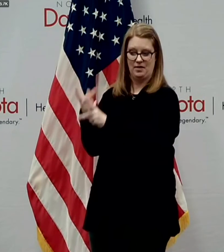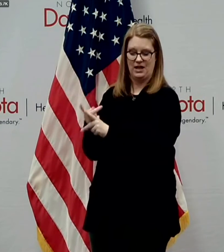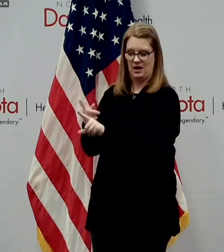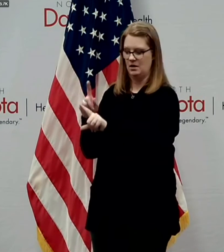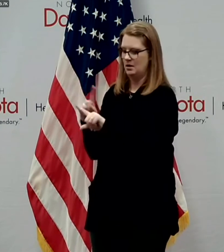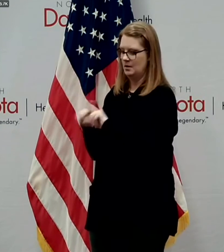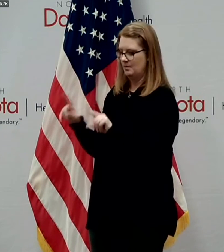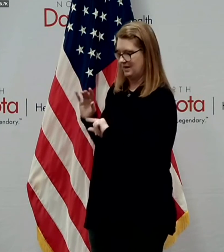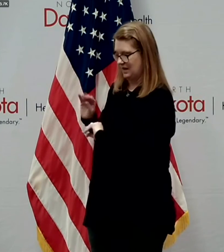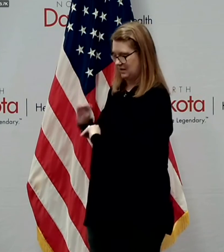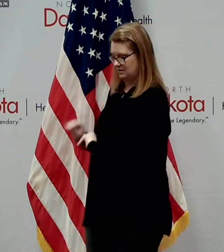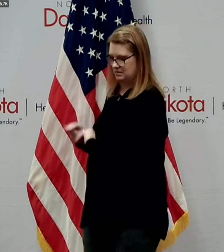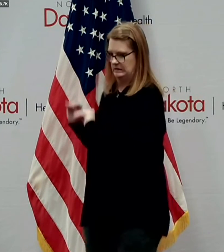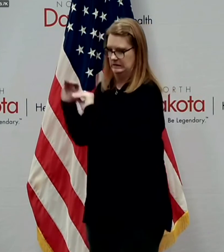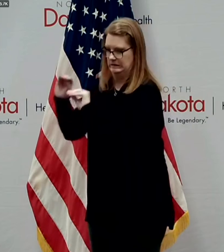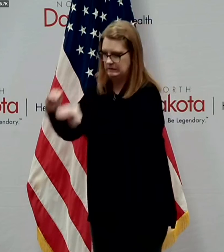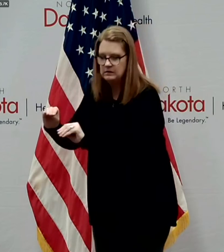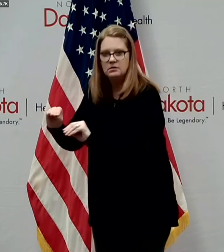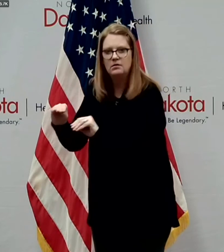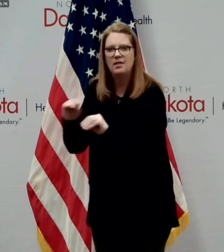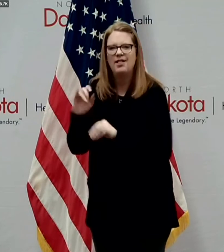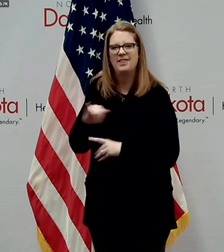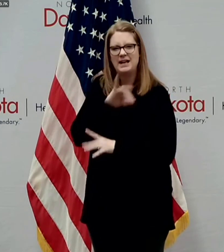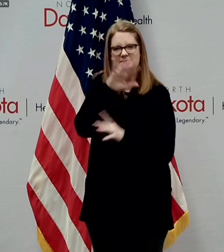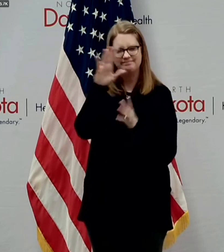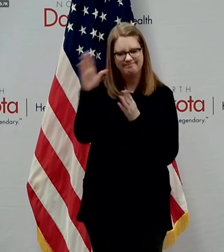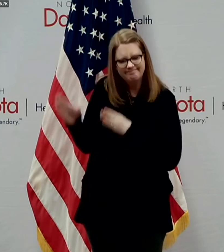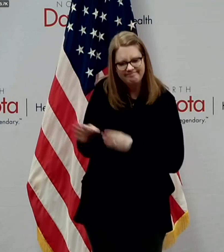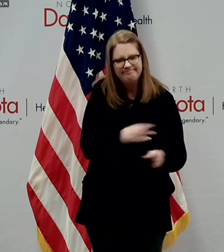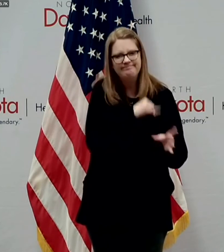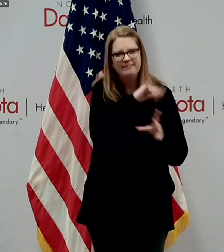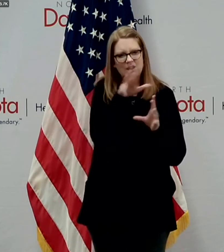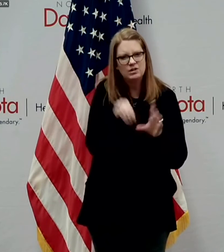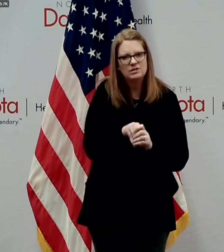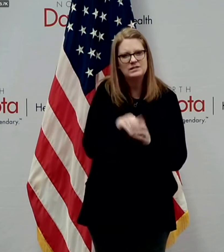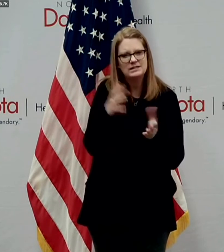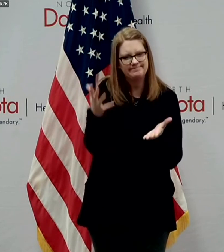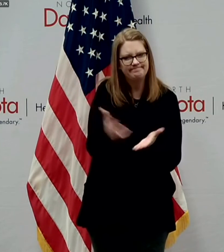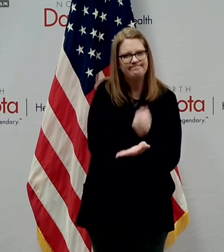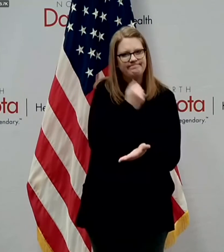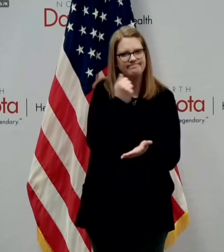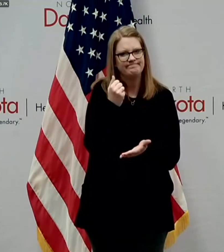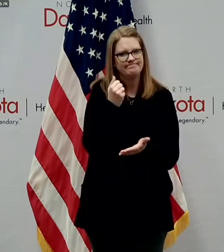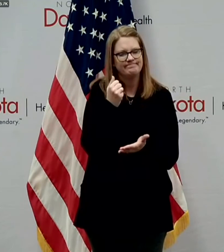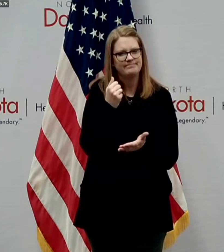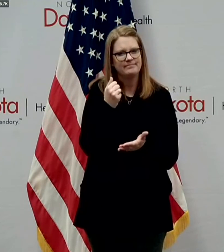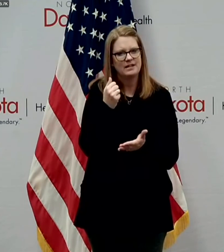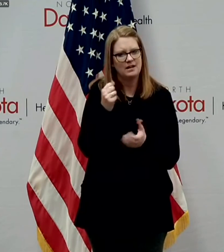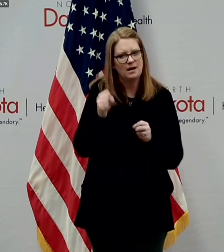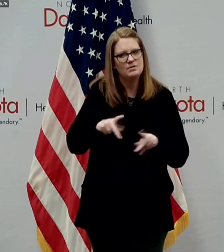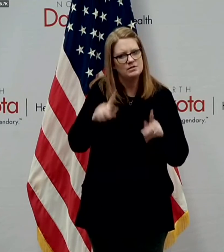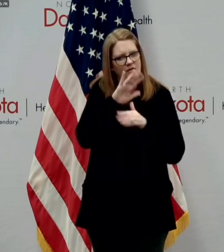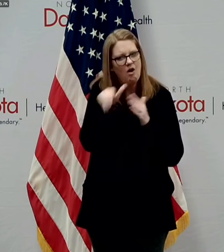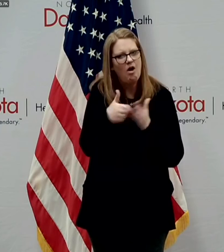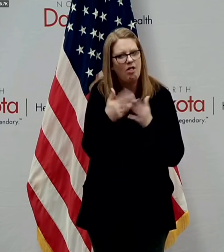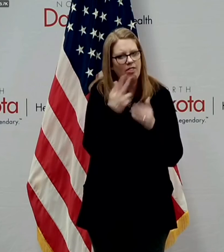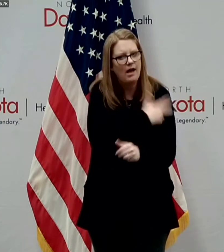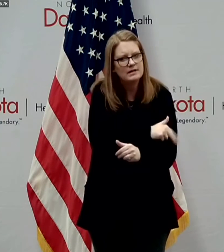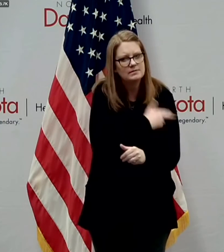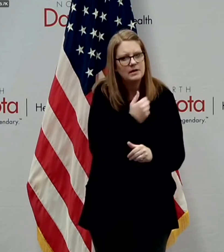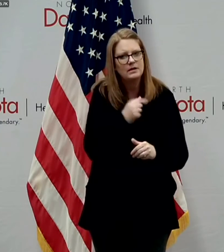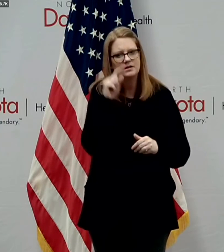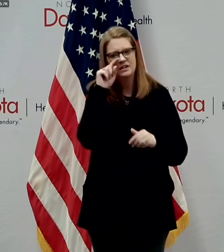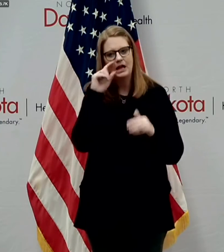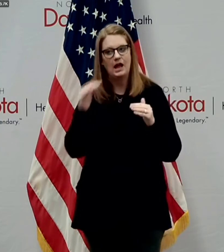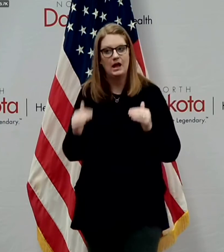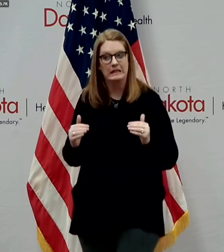built into the plan to maximize all of our hospitals collectively through that transfer system, and then only get to a tier